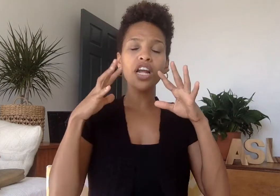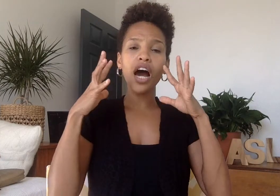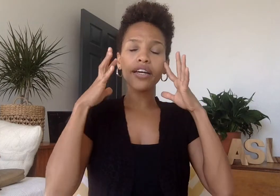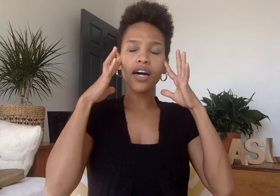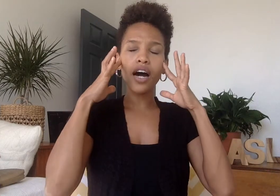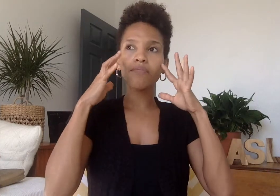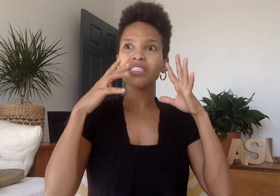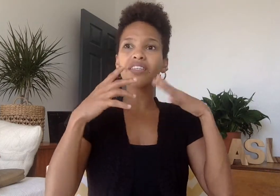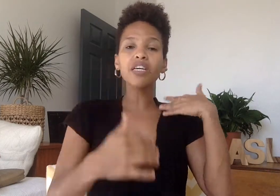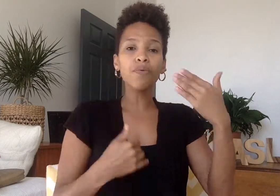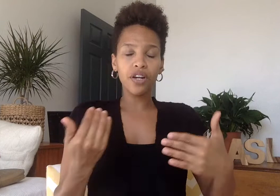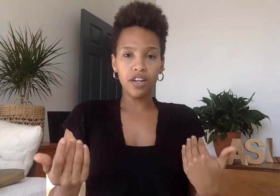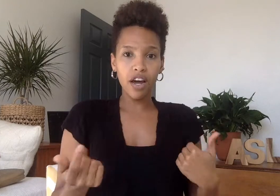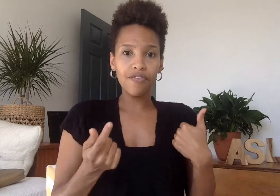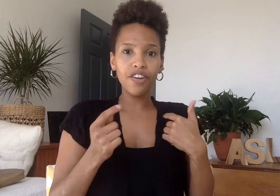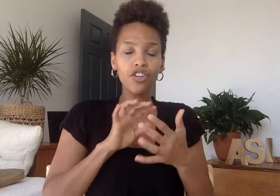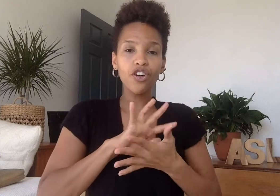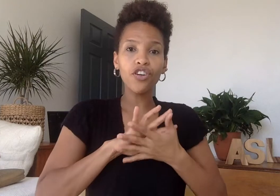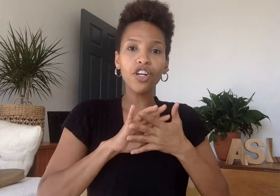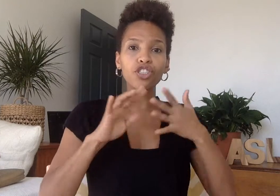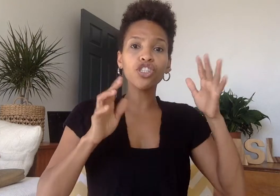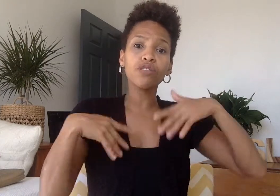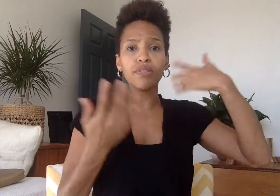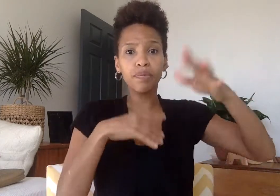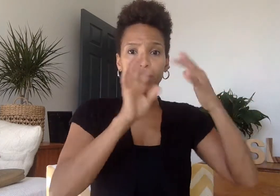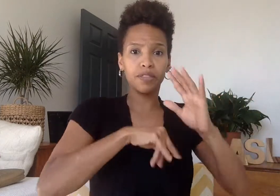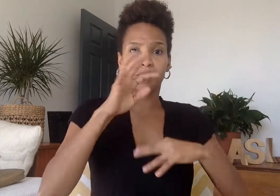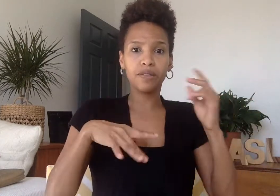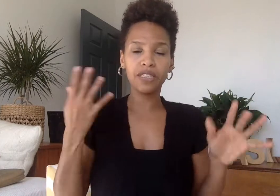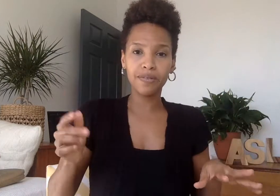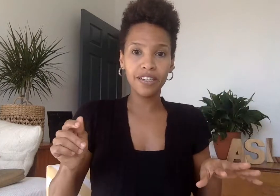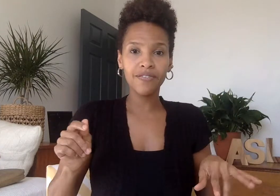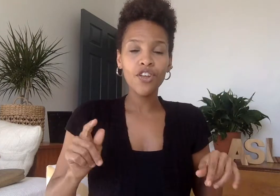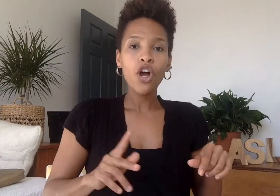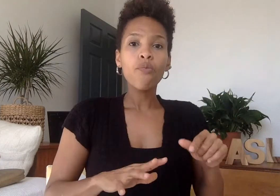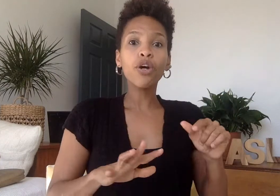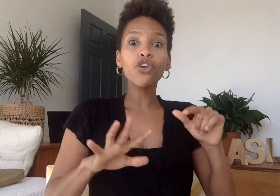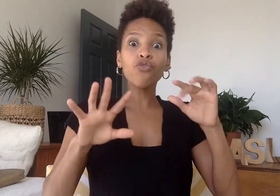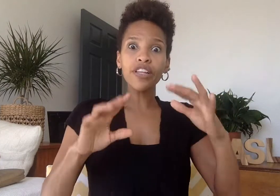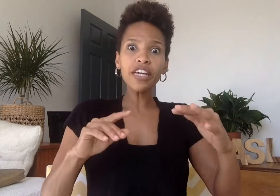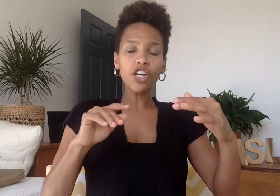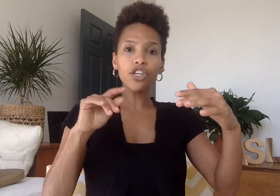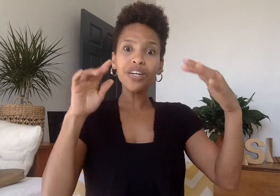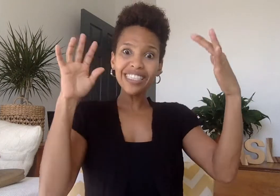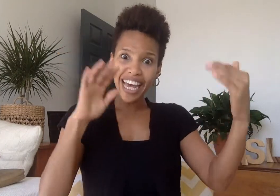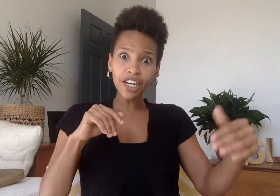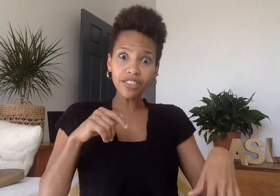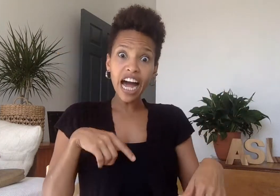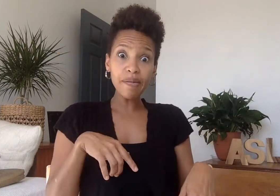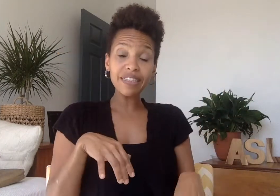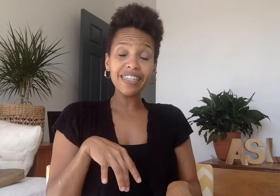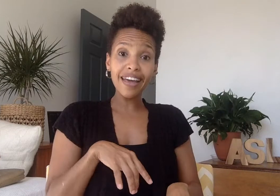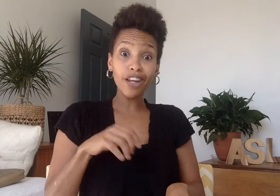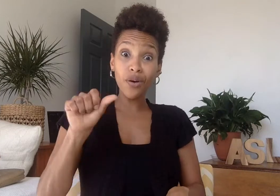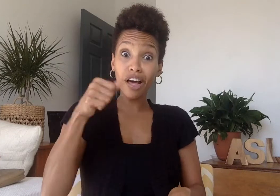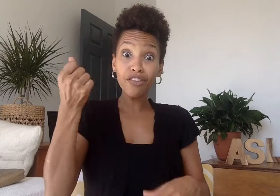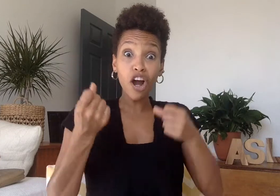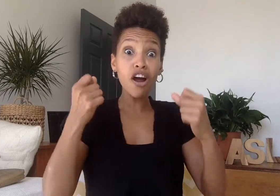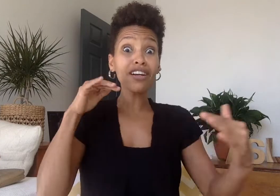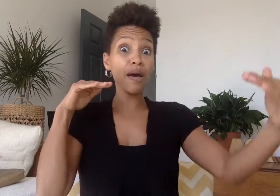not deliberate enough. They're just, but you can take your time and say, another car coming